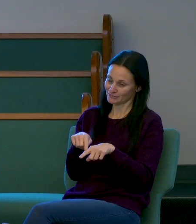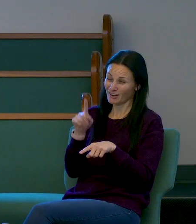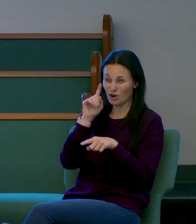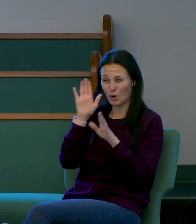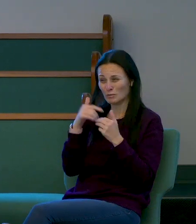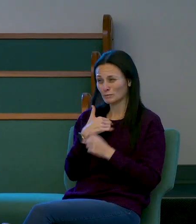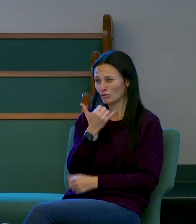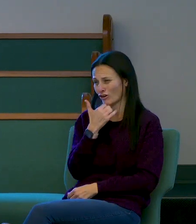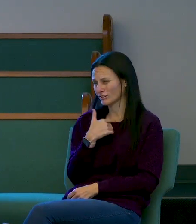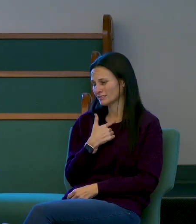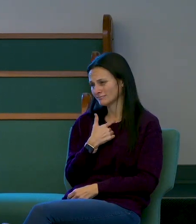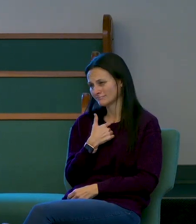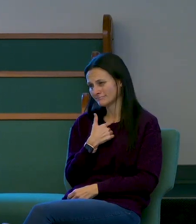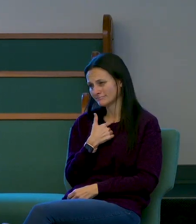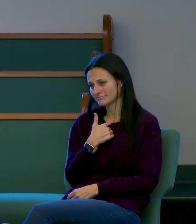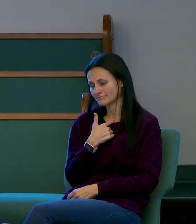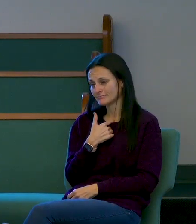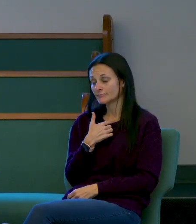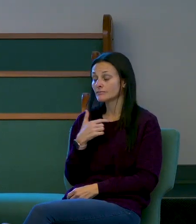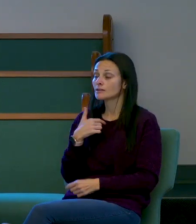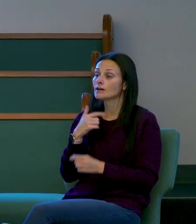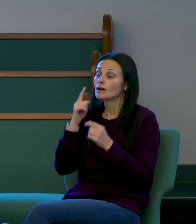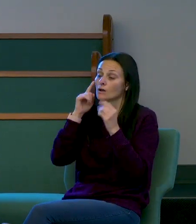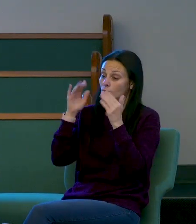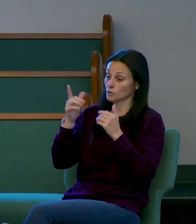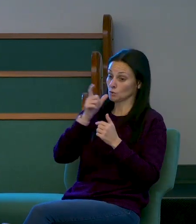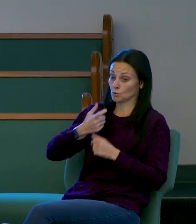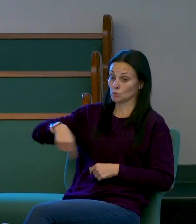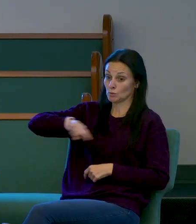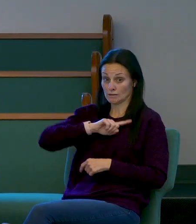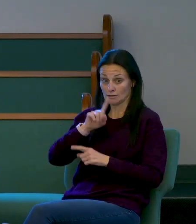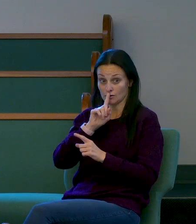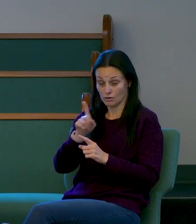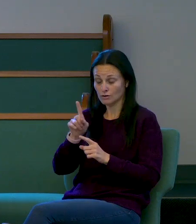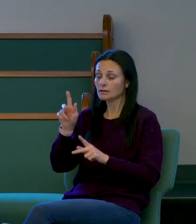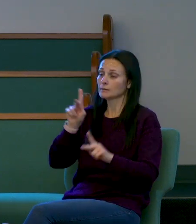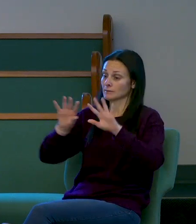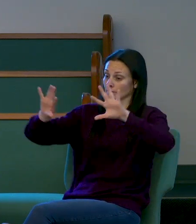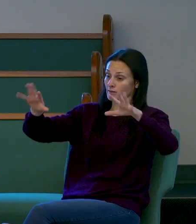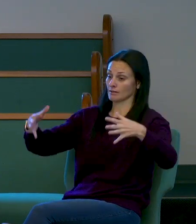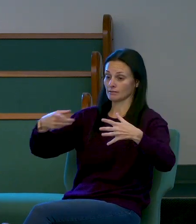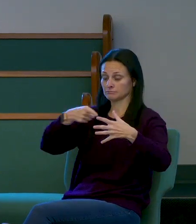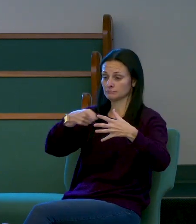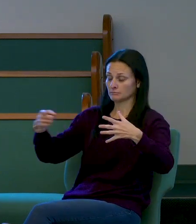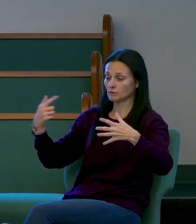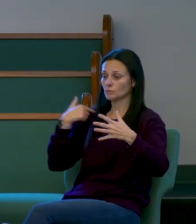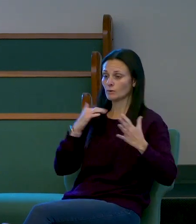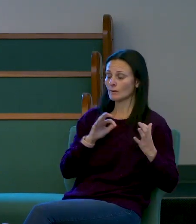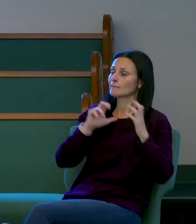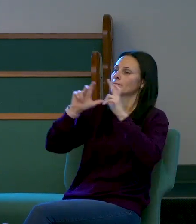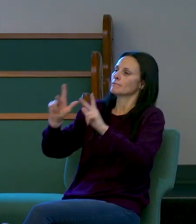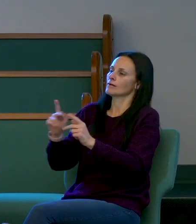wrong. I hope that who we are is a people who are returning to